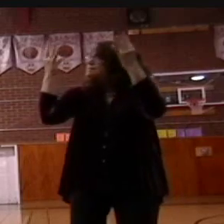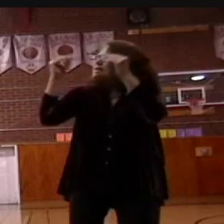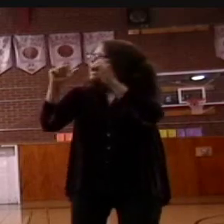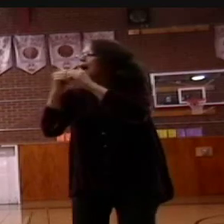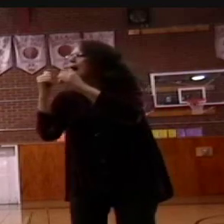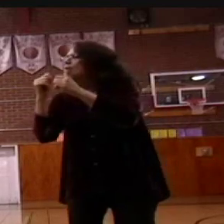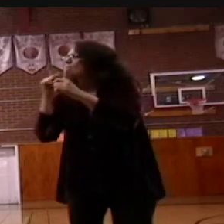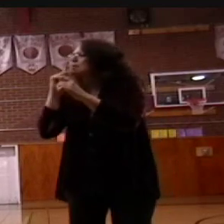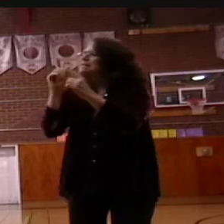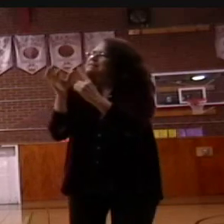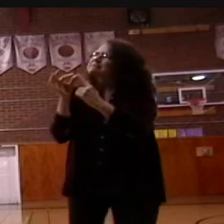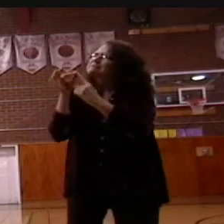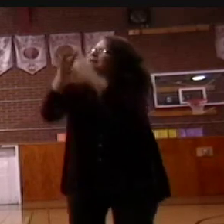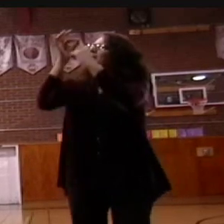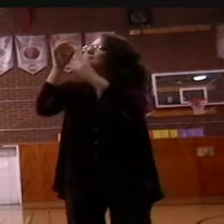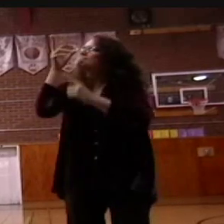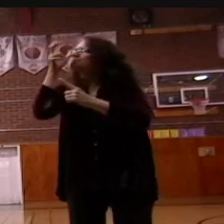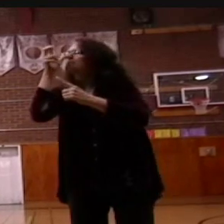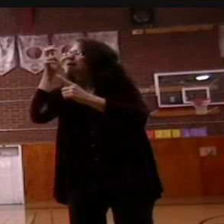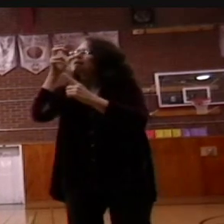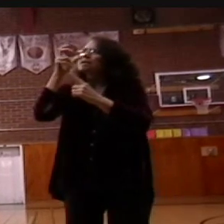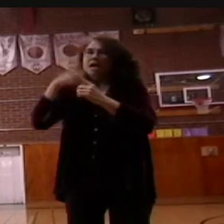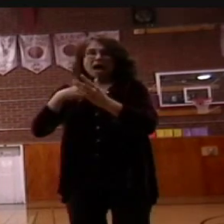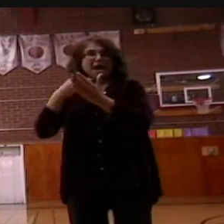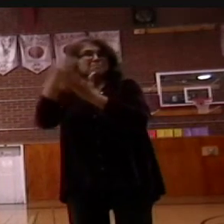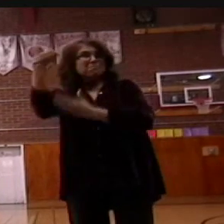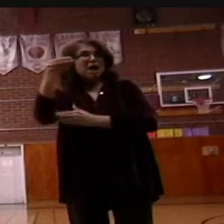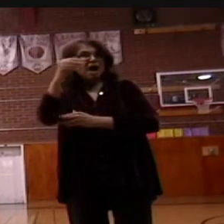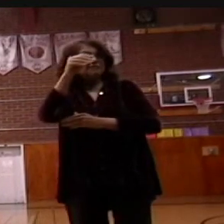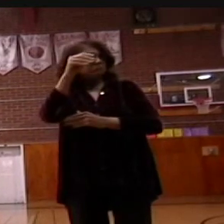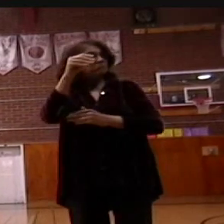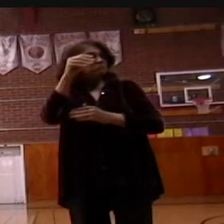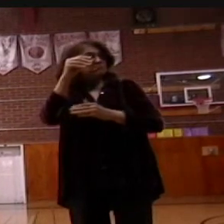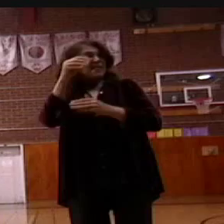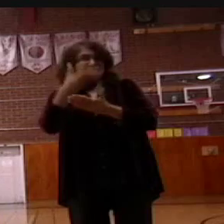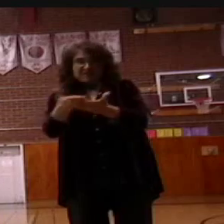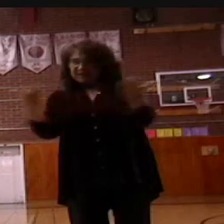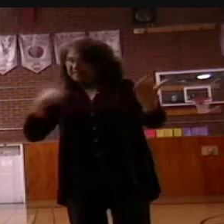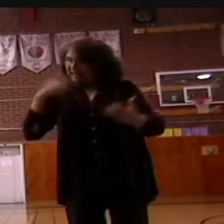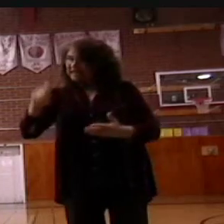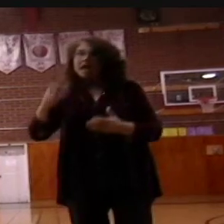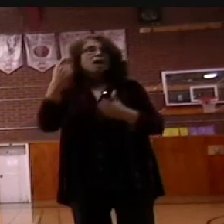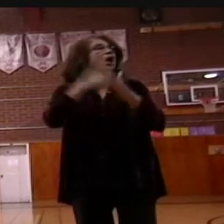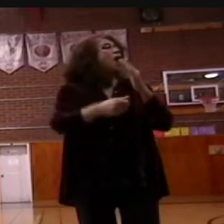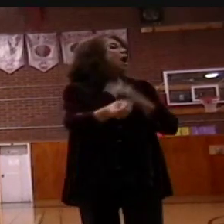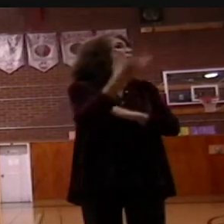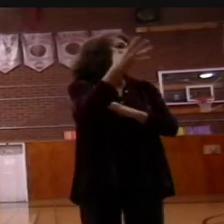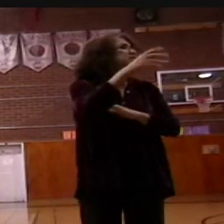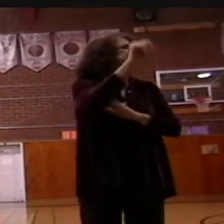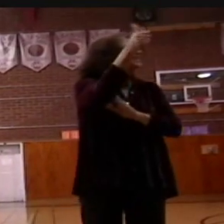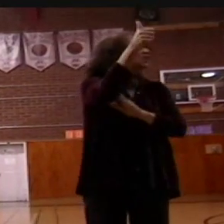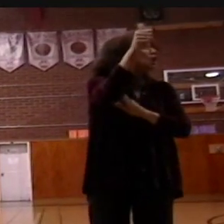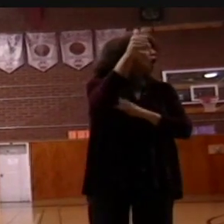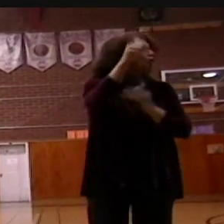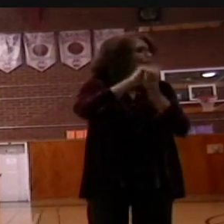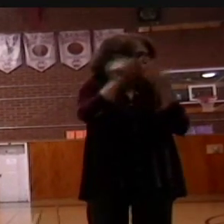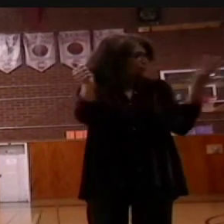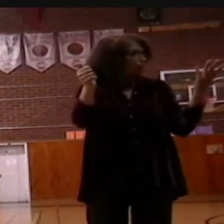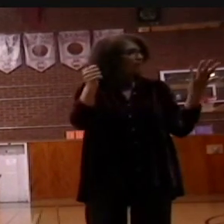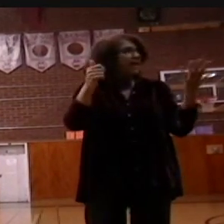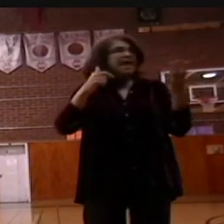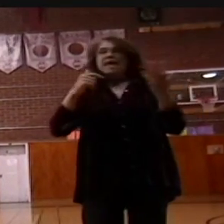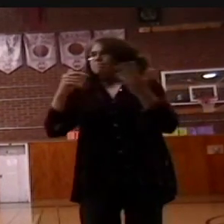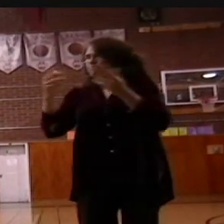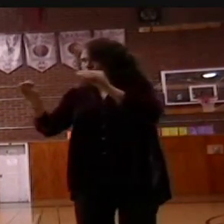of my own money, I bought the supplies I needed to make 24 of them for the craft there. We shipped them to my grandma, who's in North Dakota,